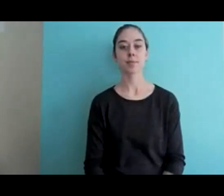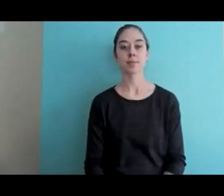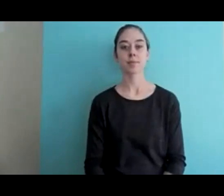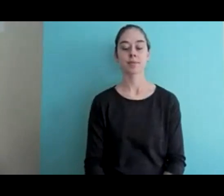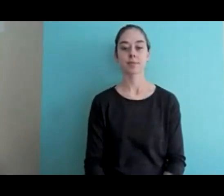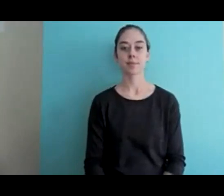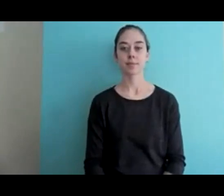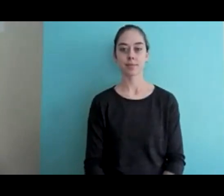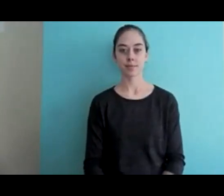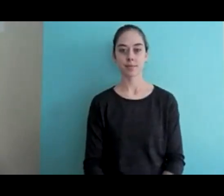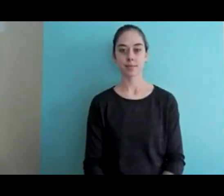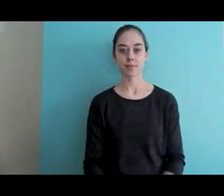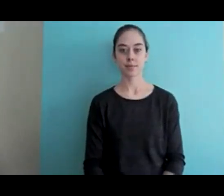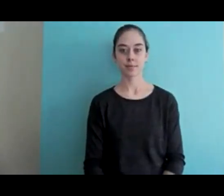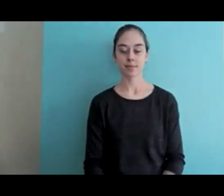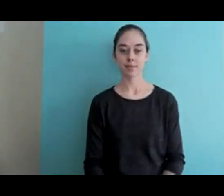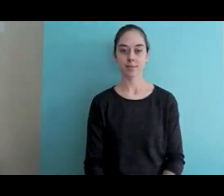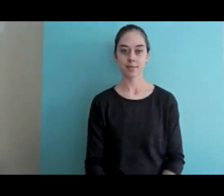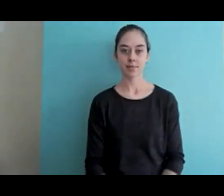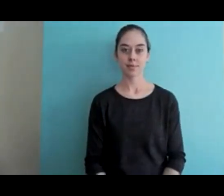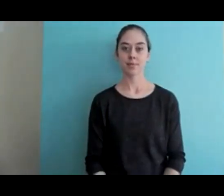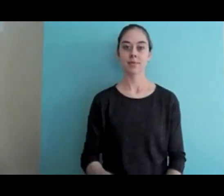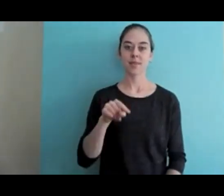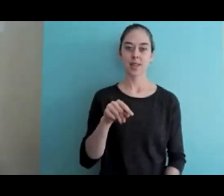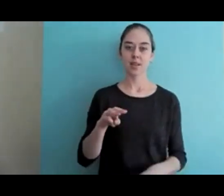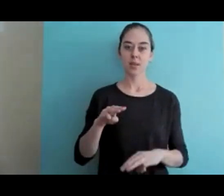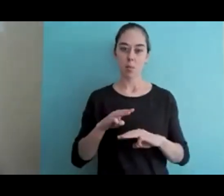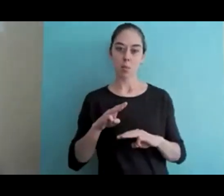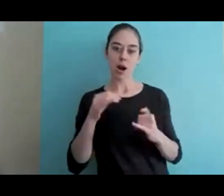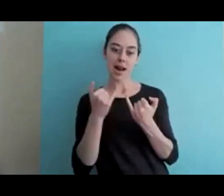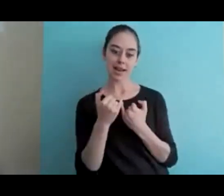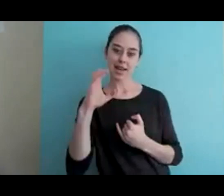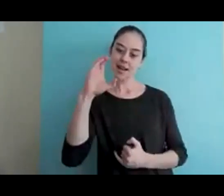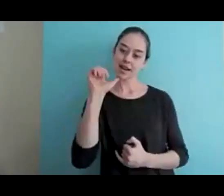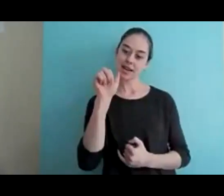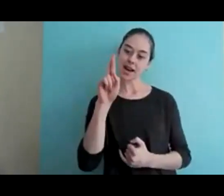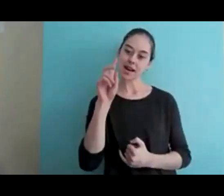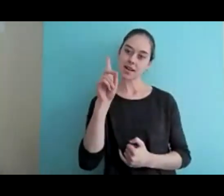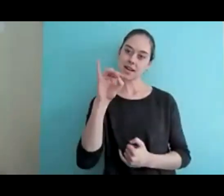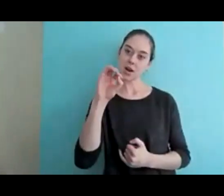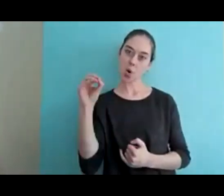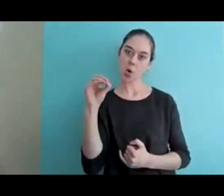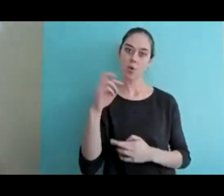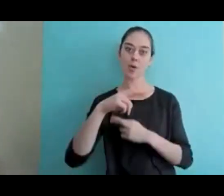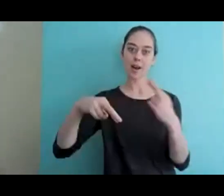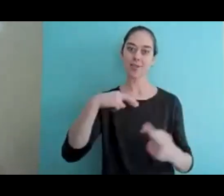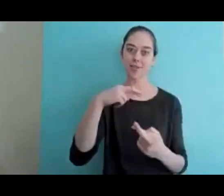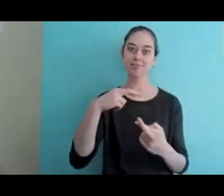Okay. And it's more of a cardio round, more of a shakeout round, all right?